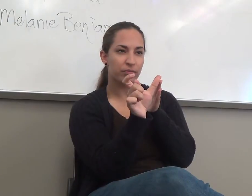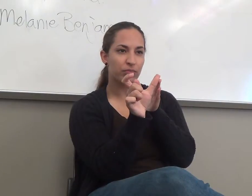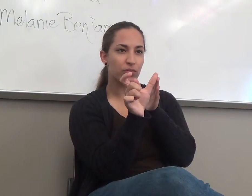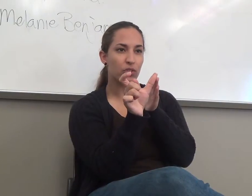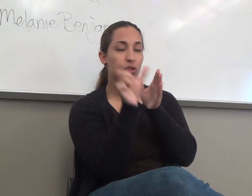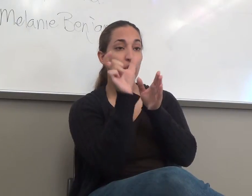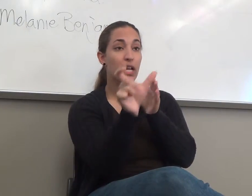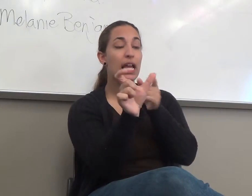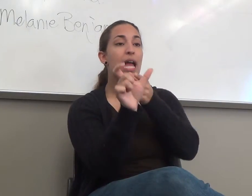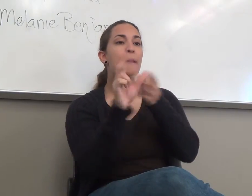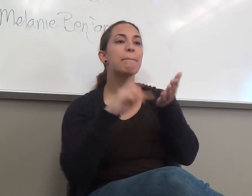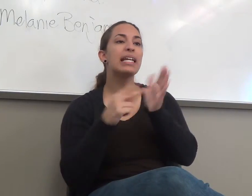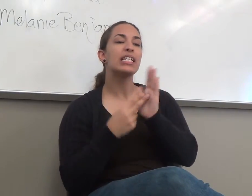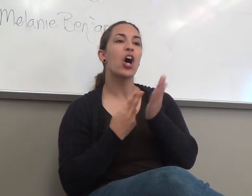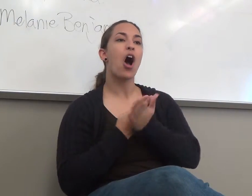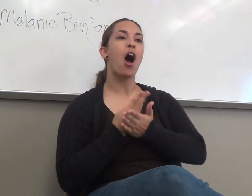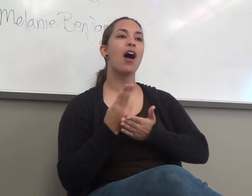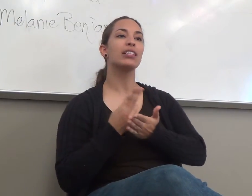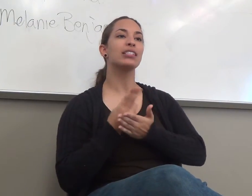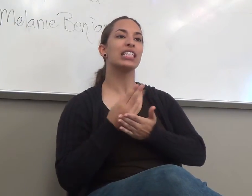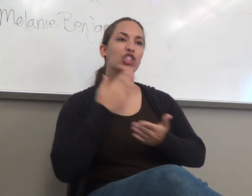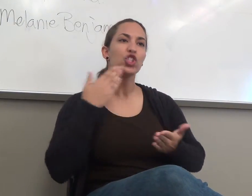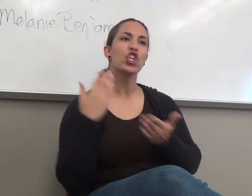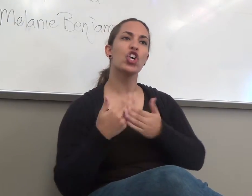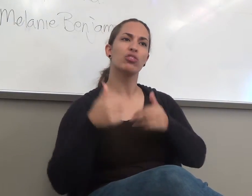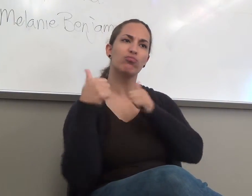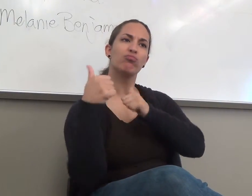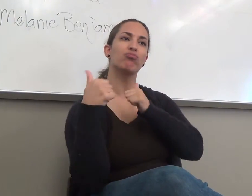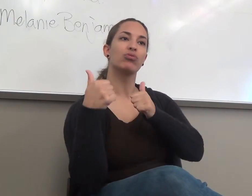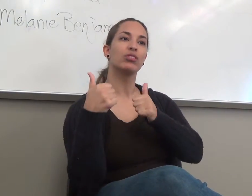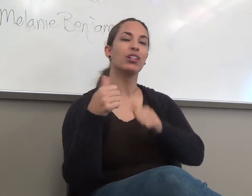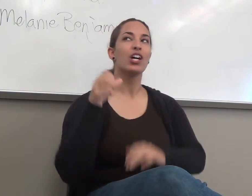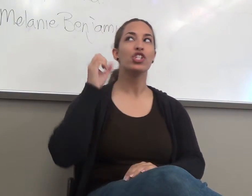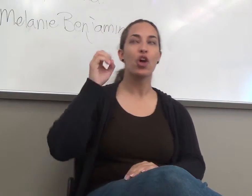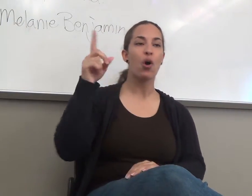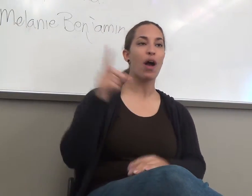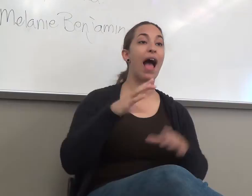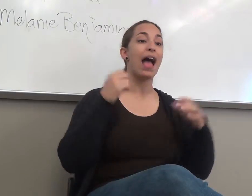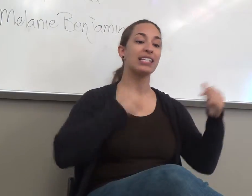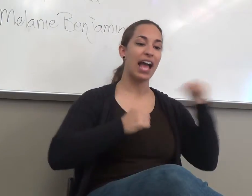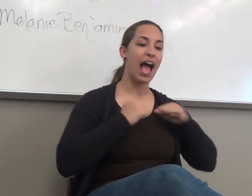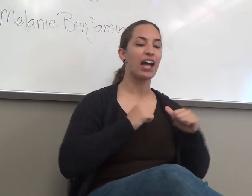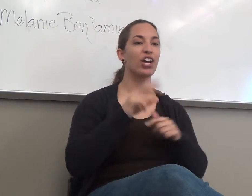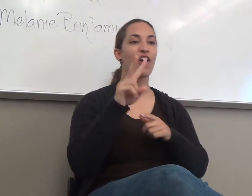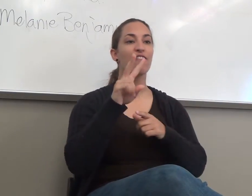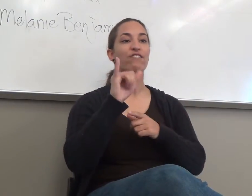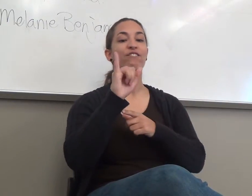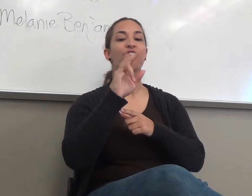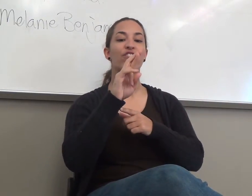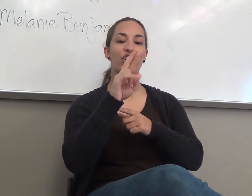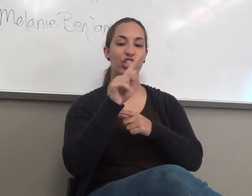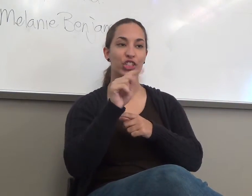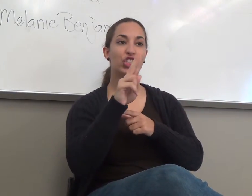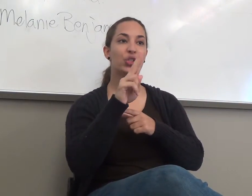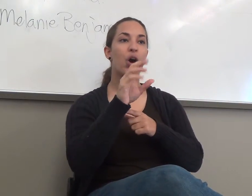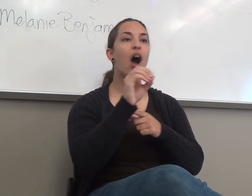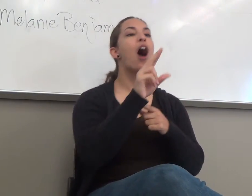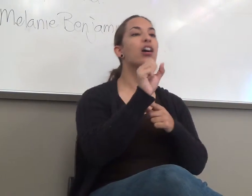causes some people to act virtuously even if no one is watching? What would you or I have done? Are those